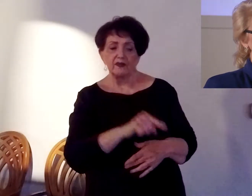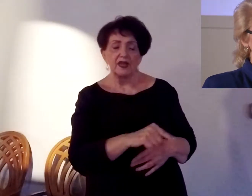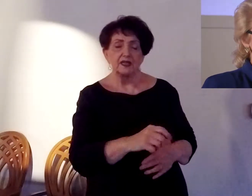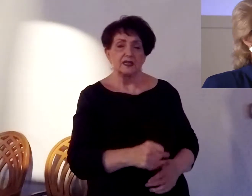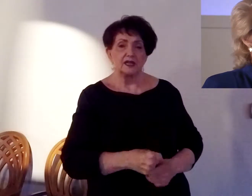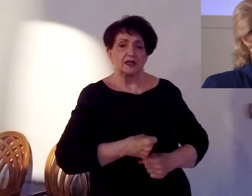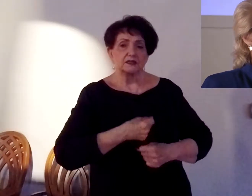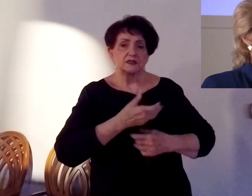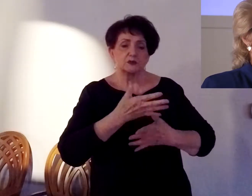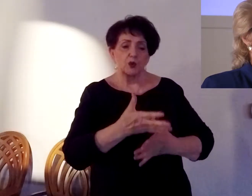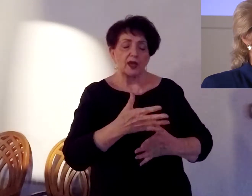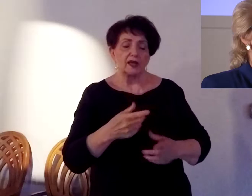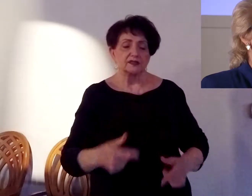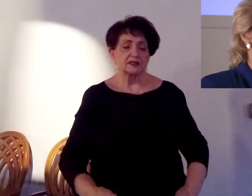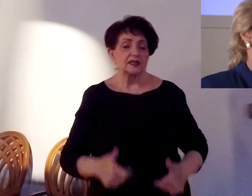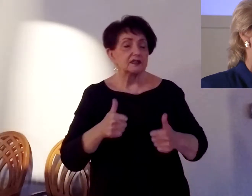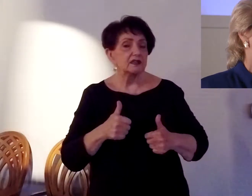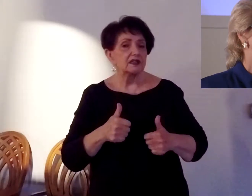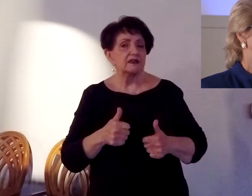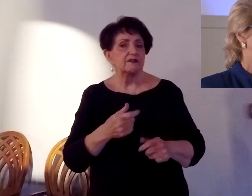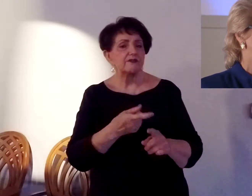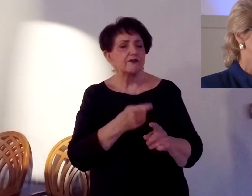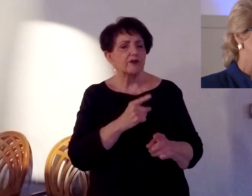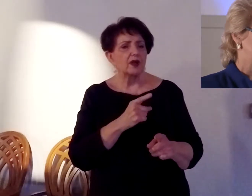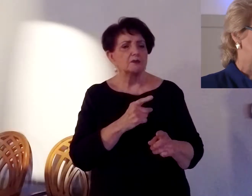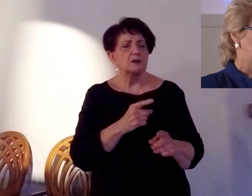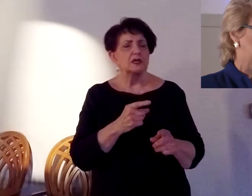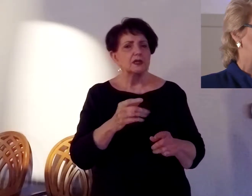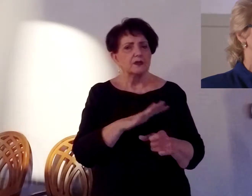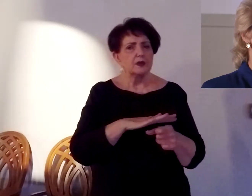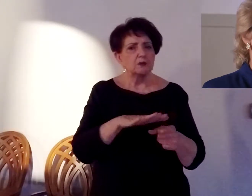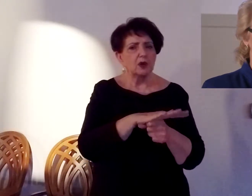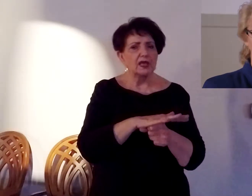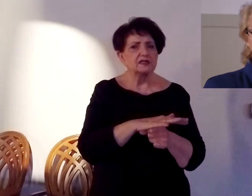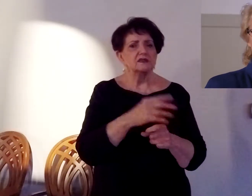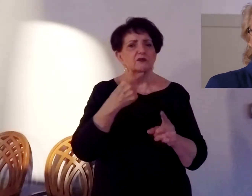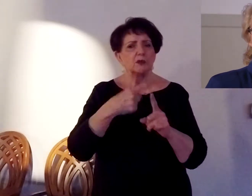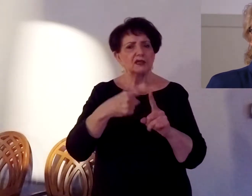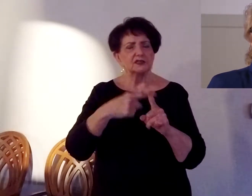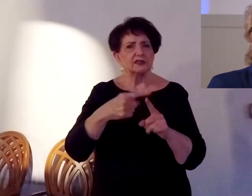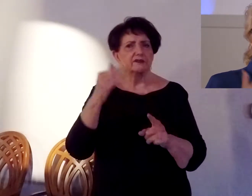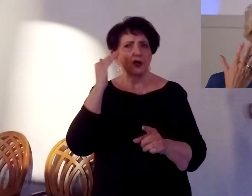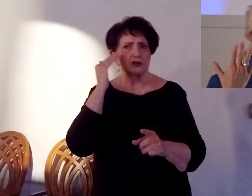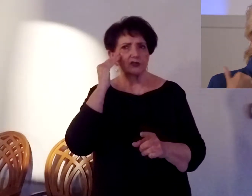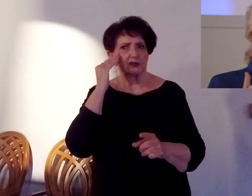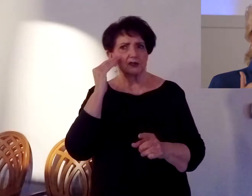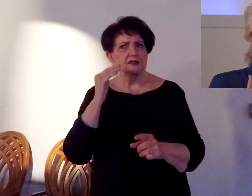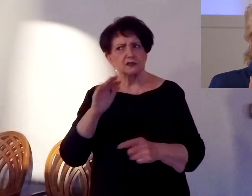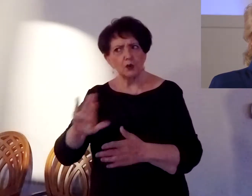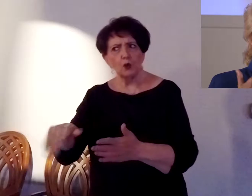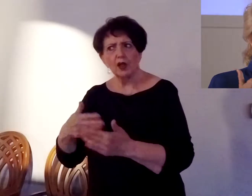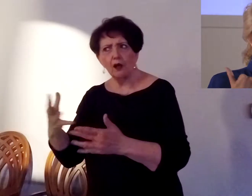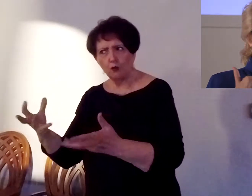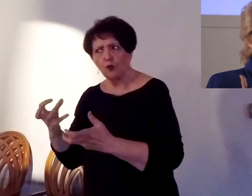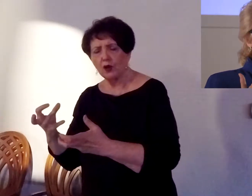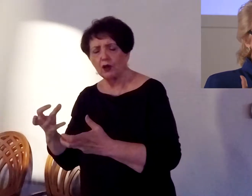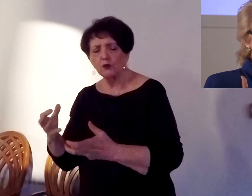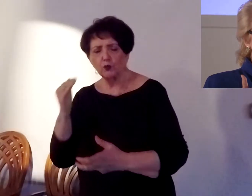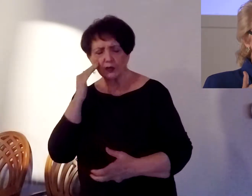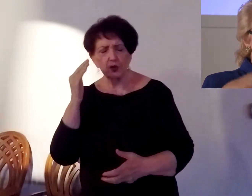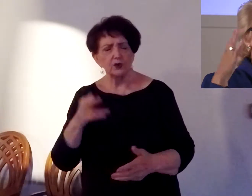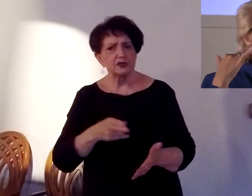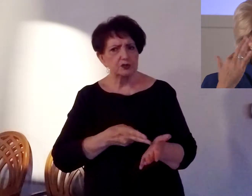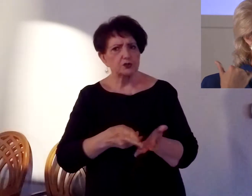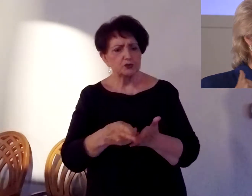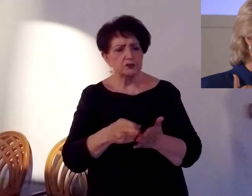expressed, lived from that place of unified cosmic consciousness that we are all seeking. That we actually know is the truth of our